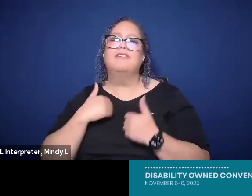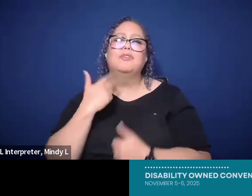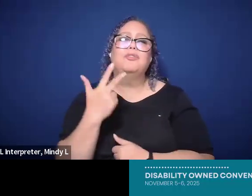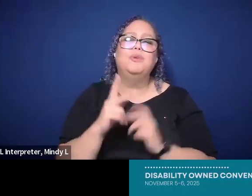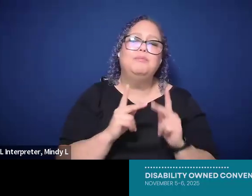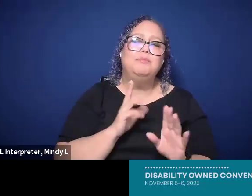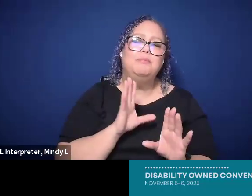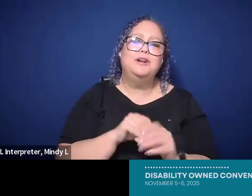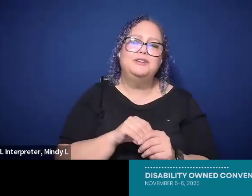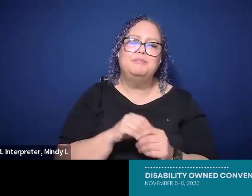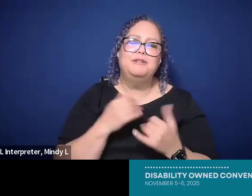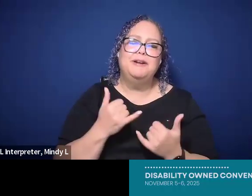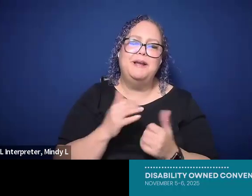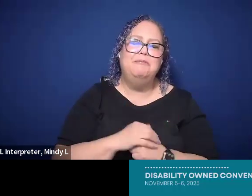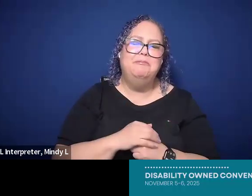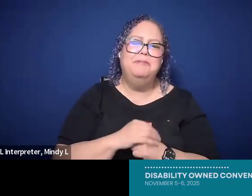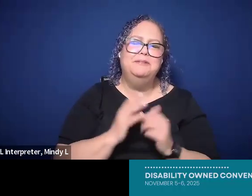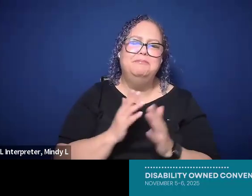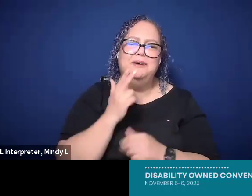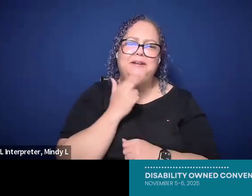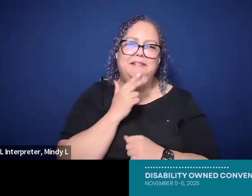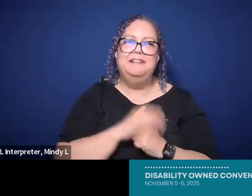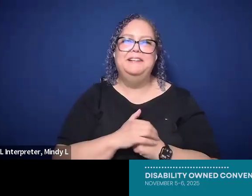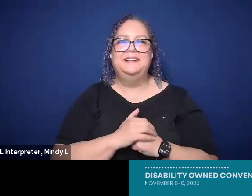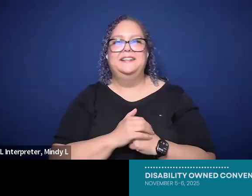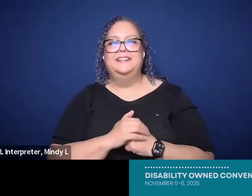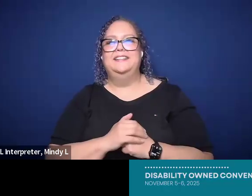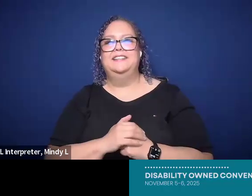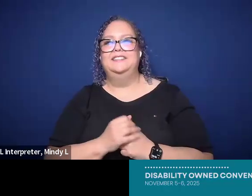So the online community is very small.